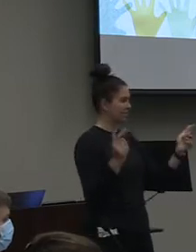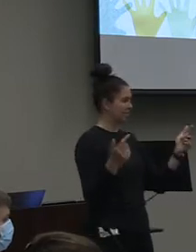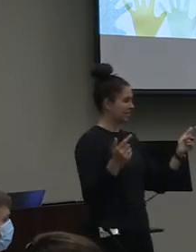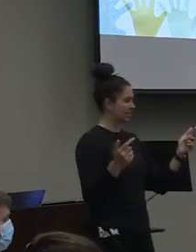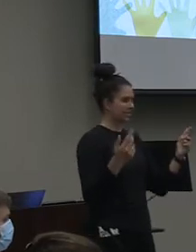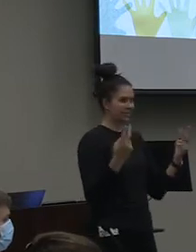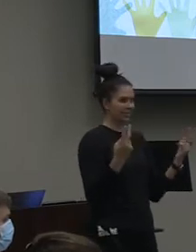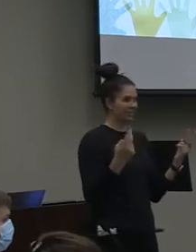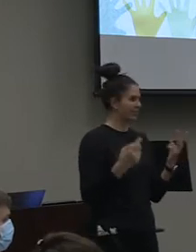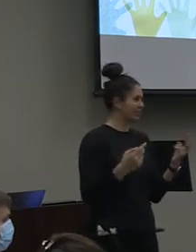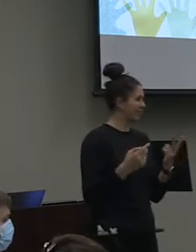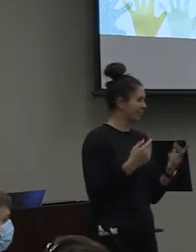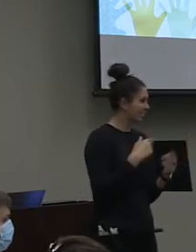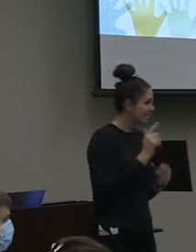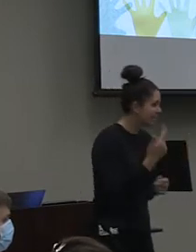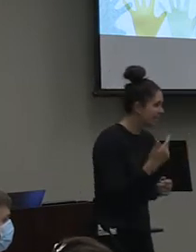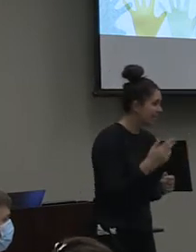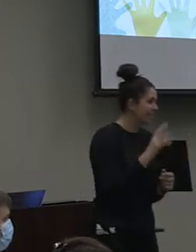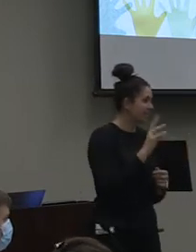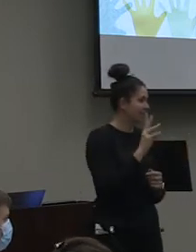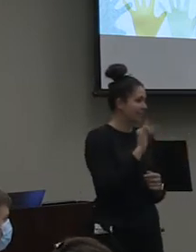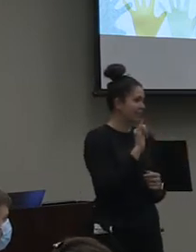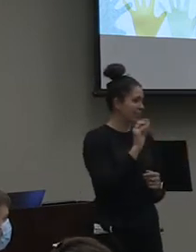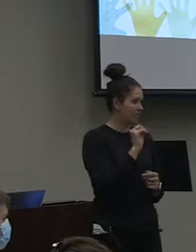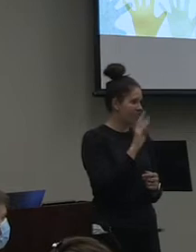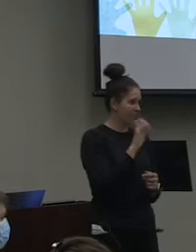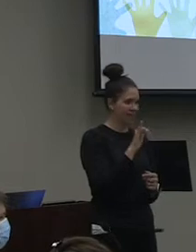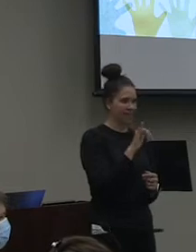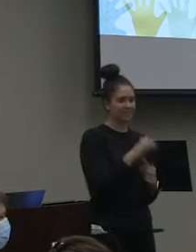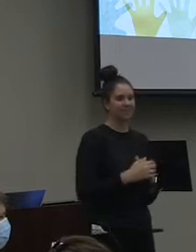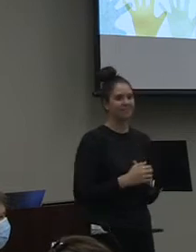Oh, and two. I second. Thank you.